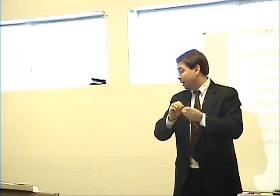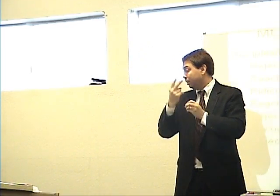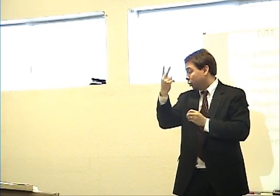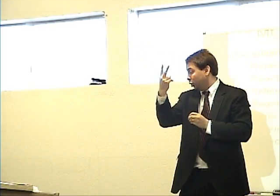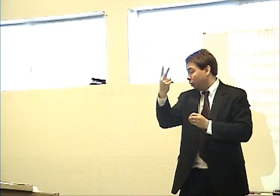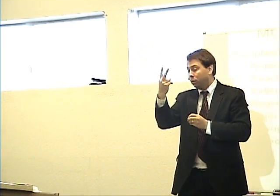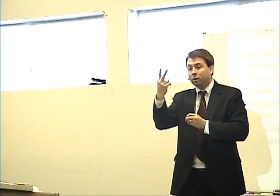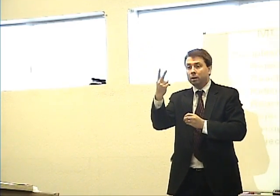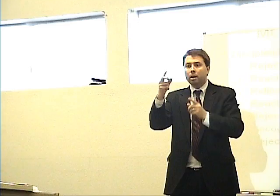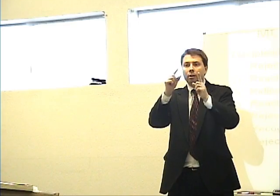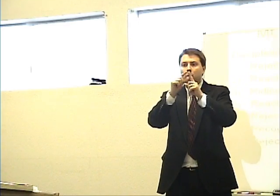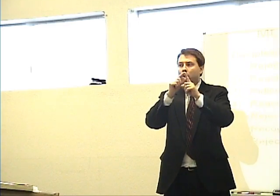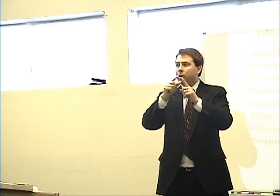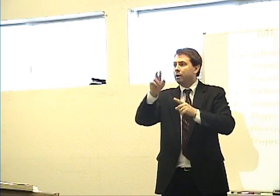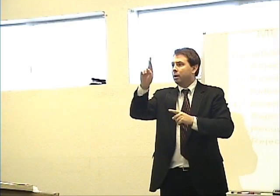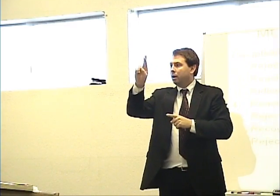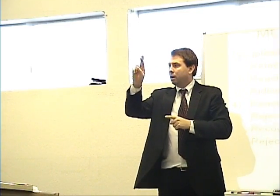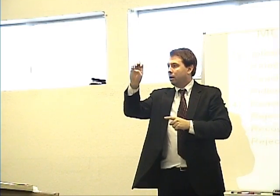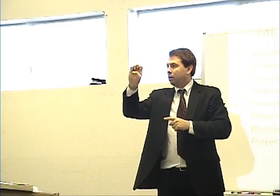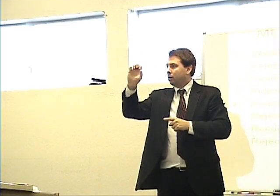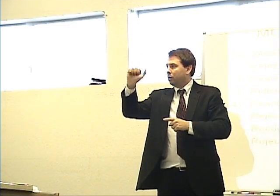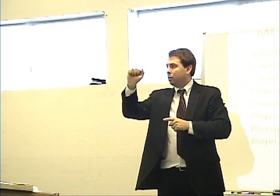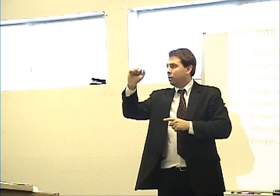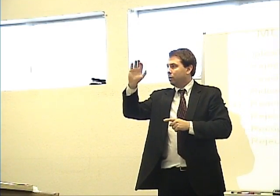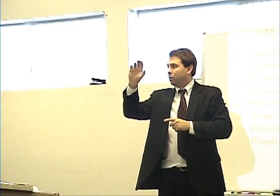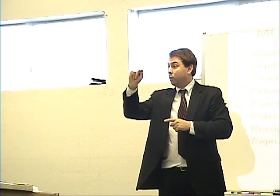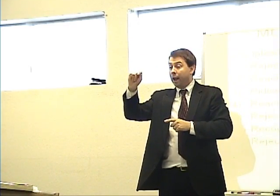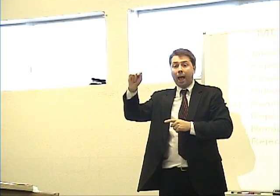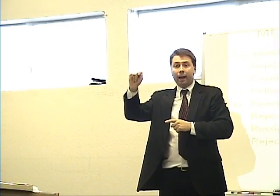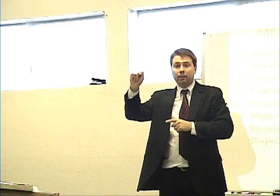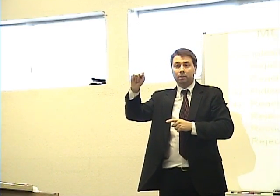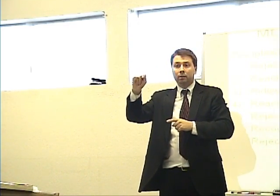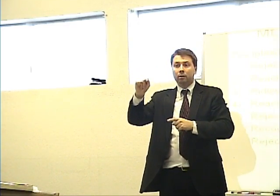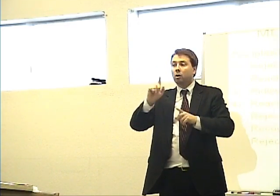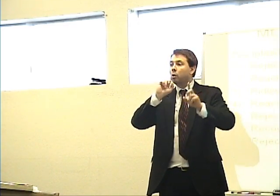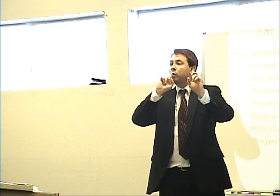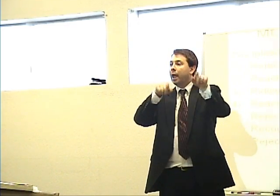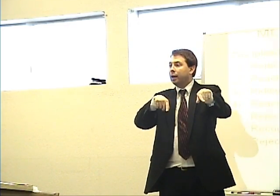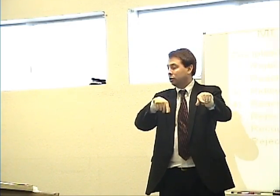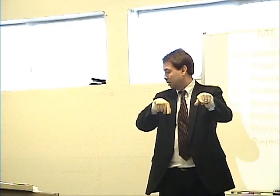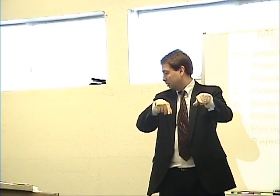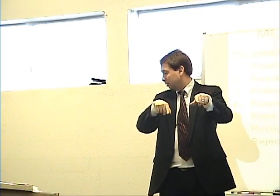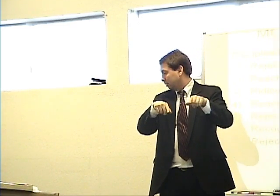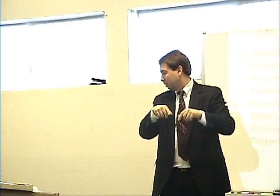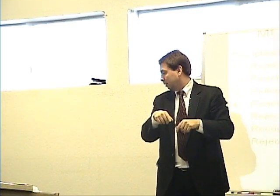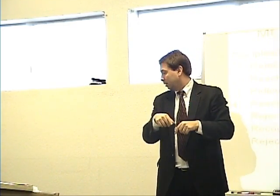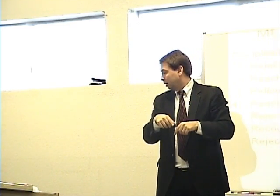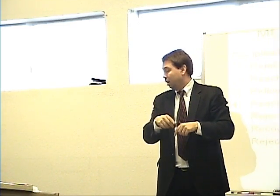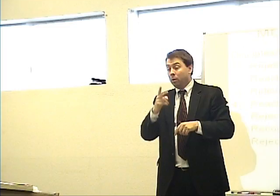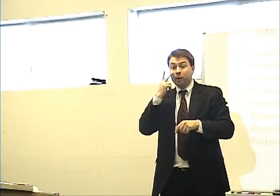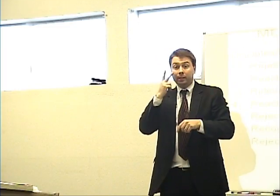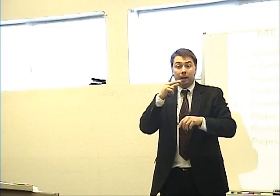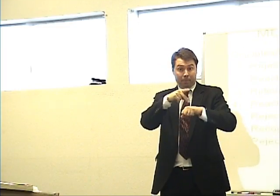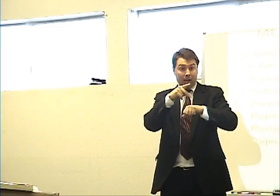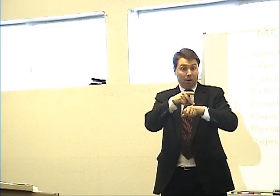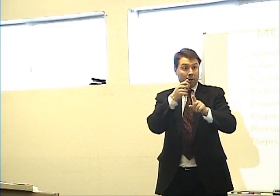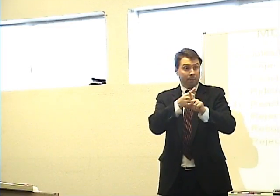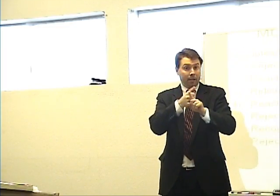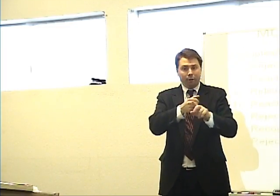Number two, the word. React. Reaction. We see Peter himself,